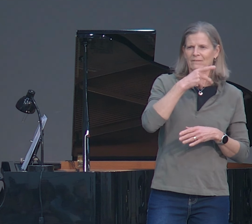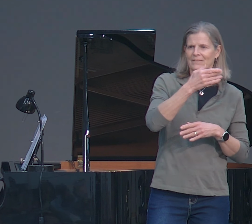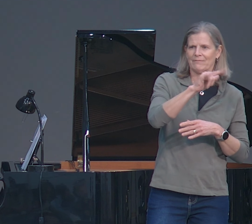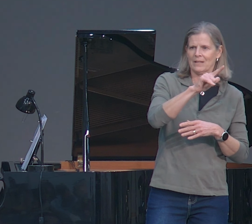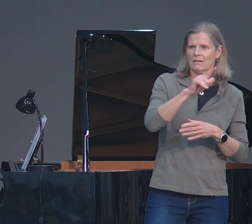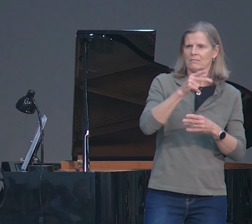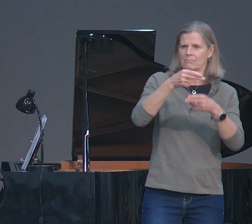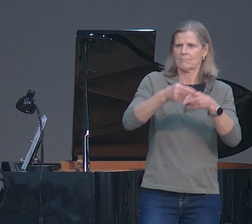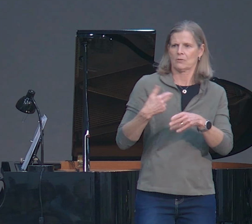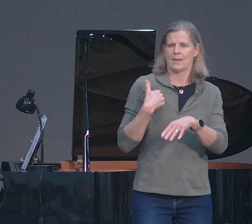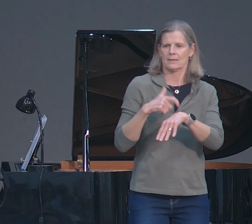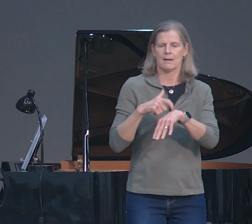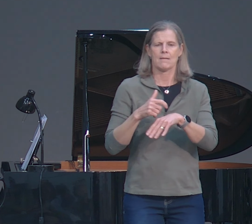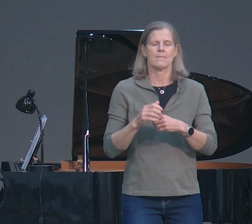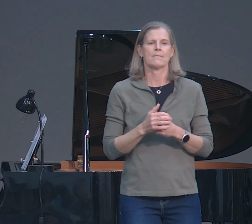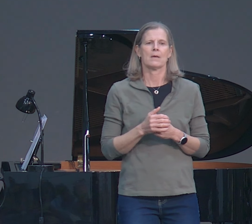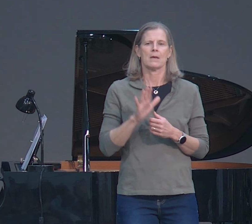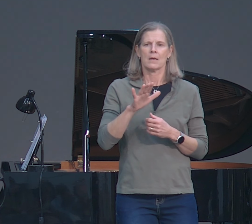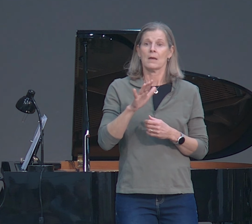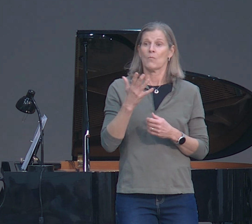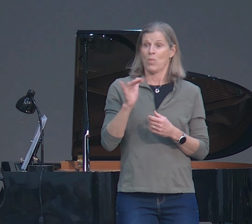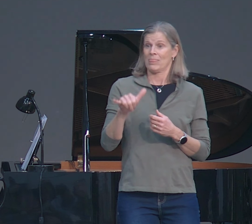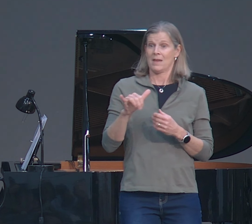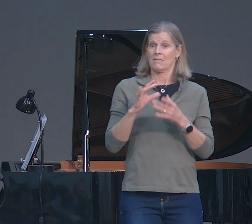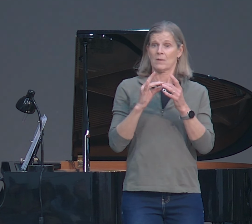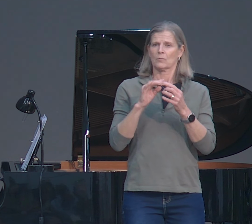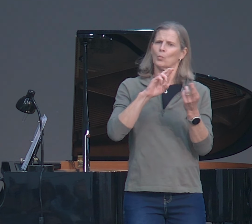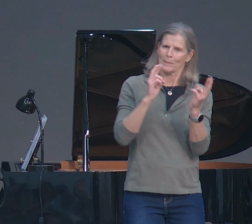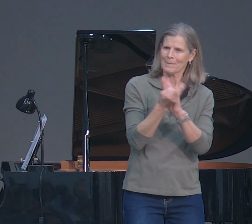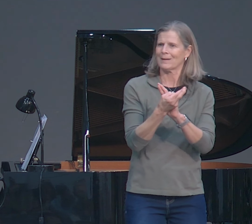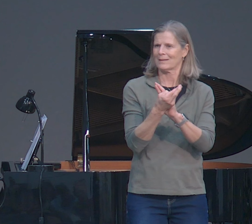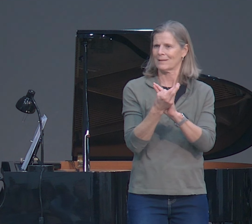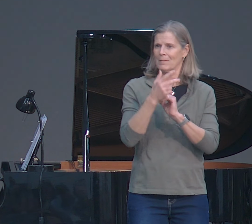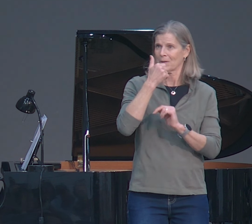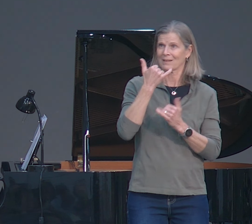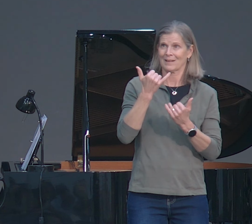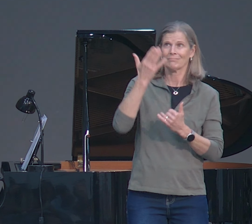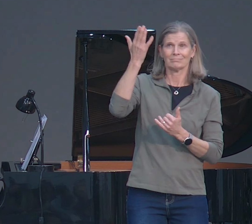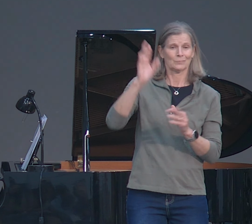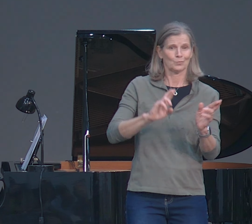What's the message? The message is this: repent because the kingdom of heaven's at hand.